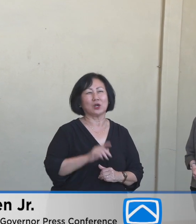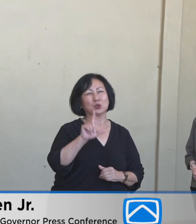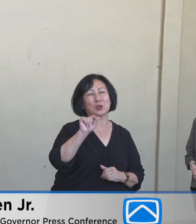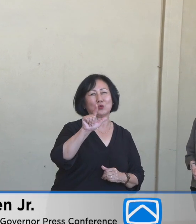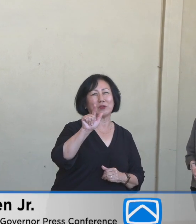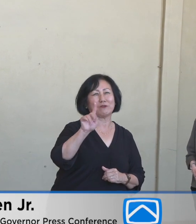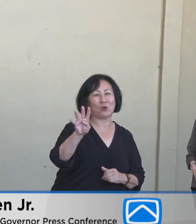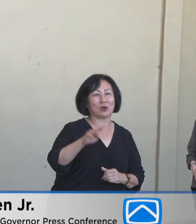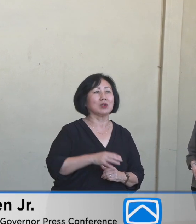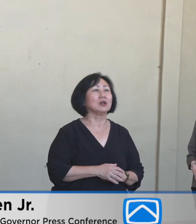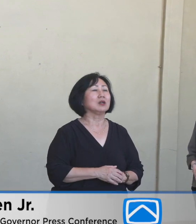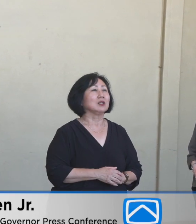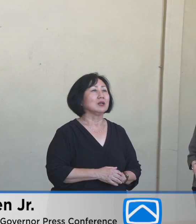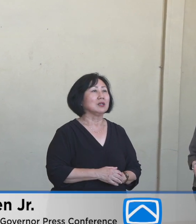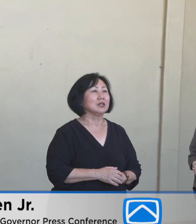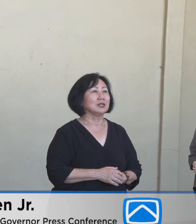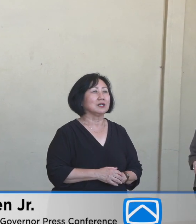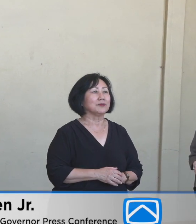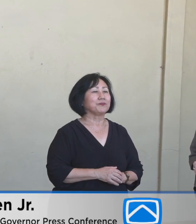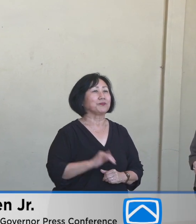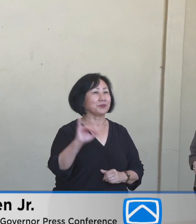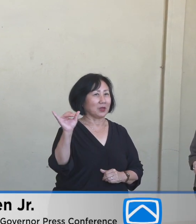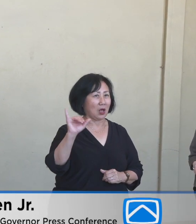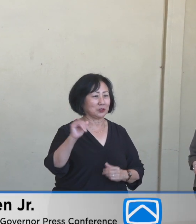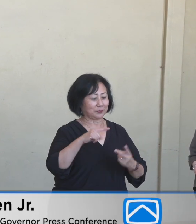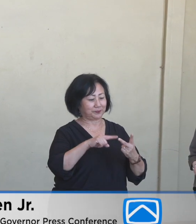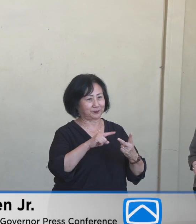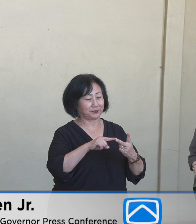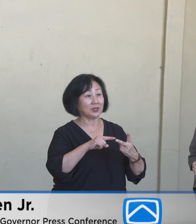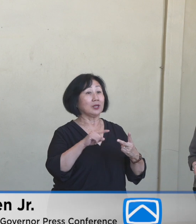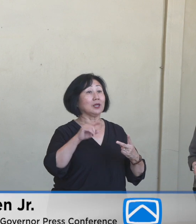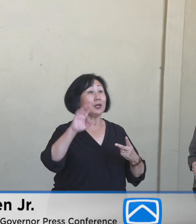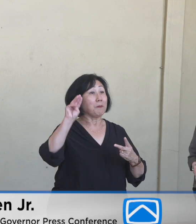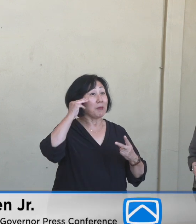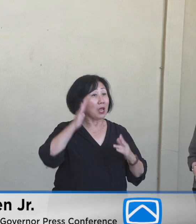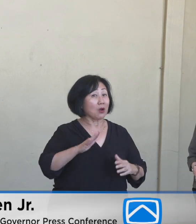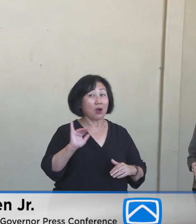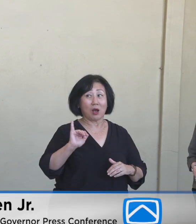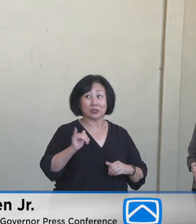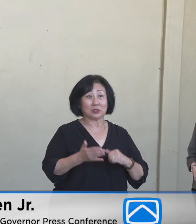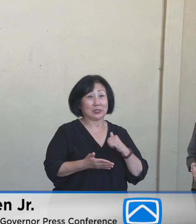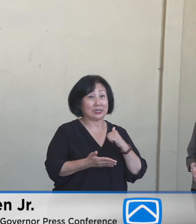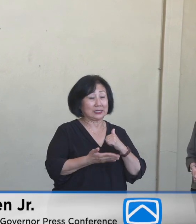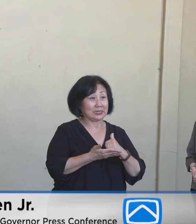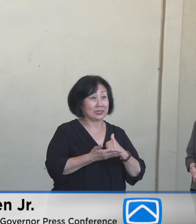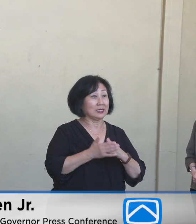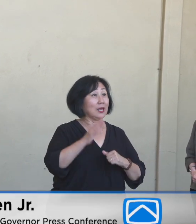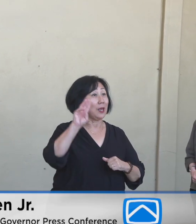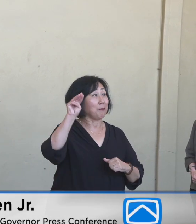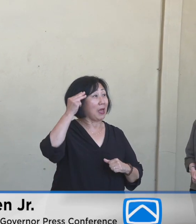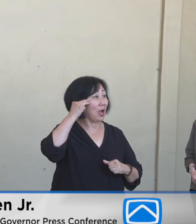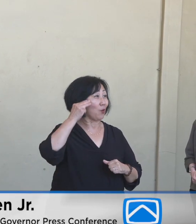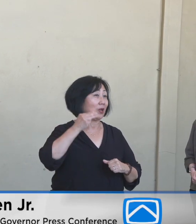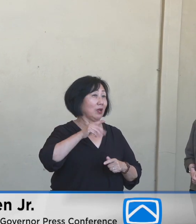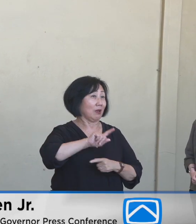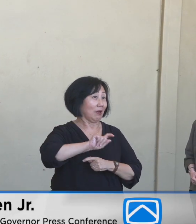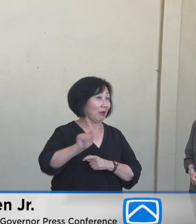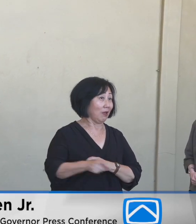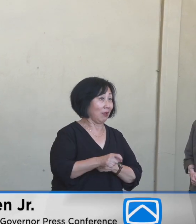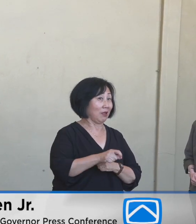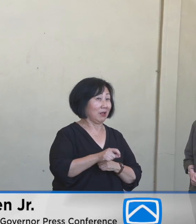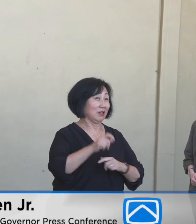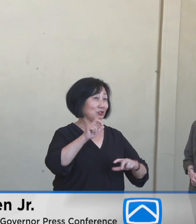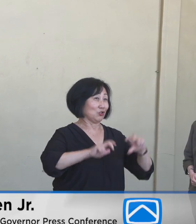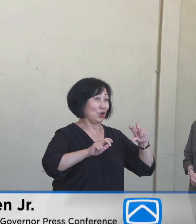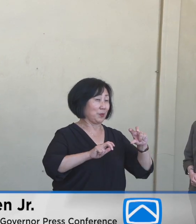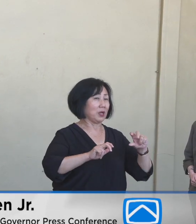2024. Also, they are also assisting that the Maui Invitational is also doing